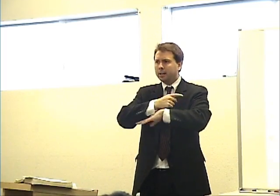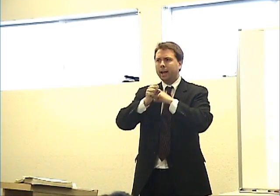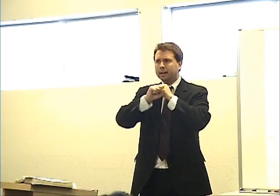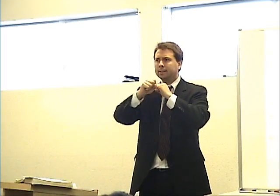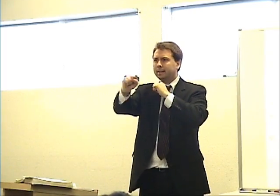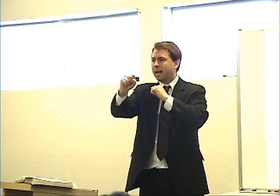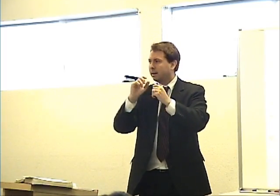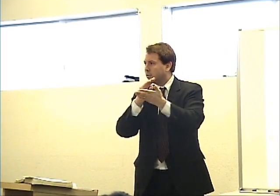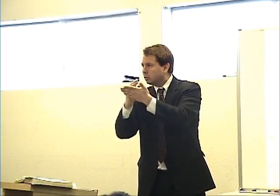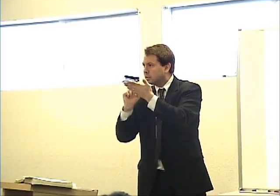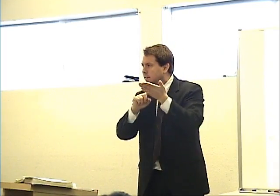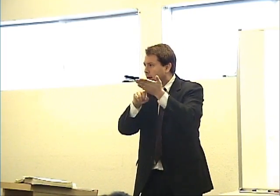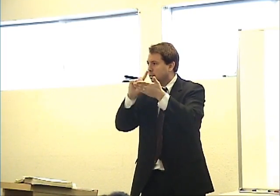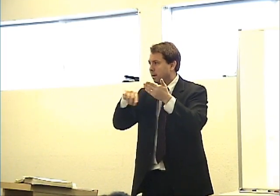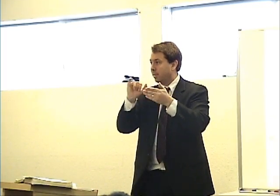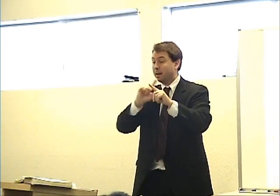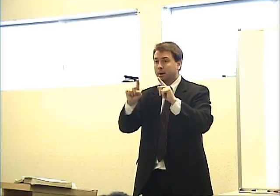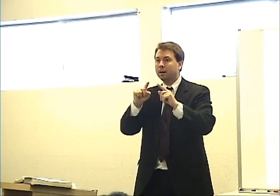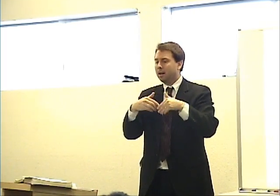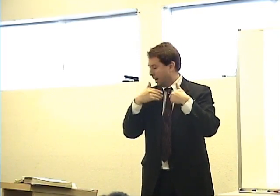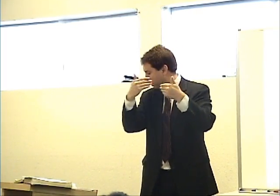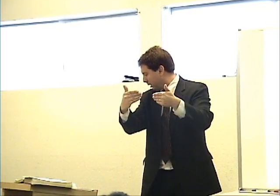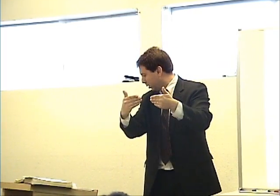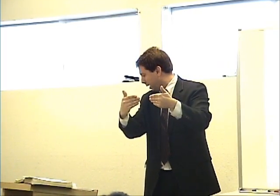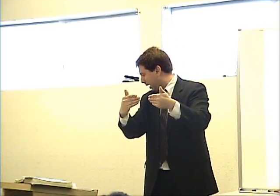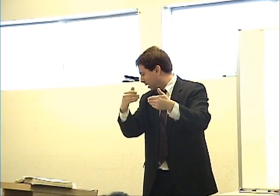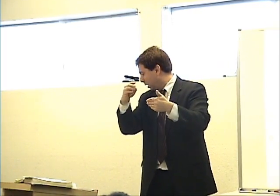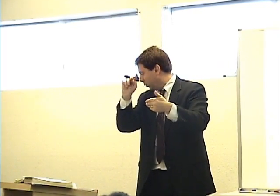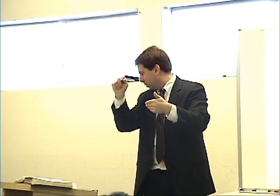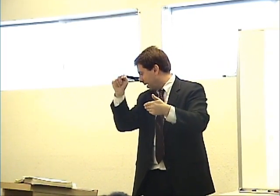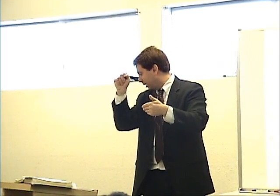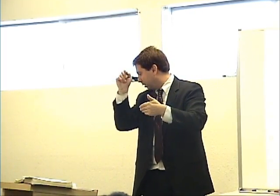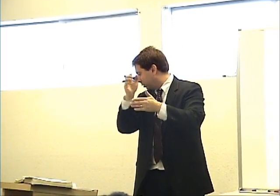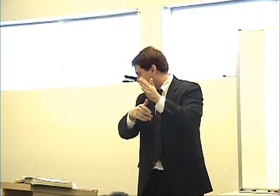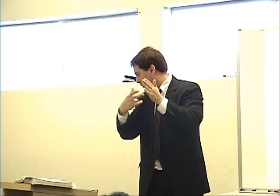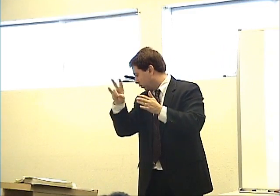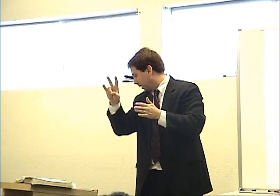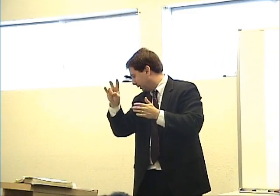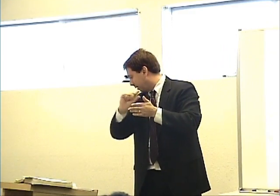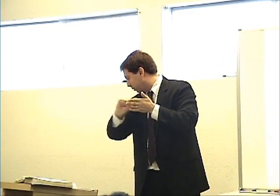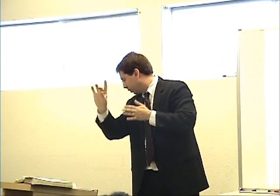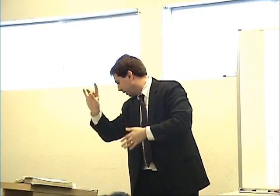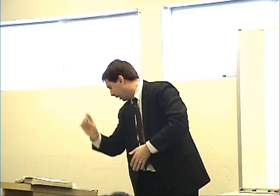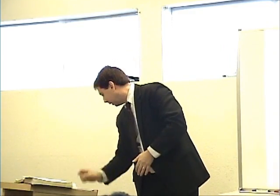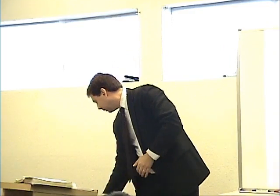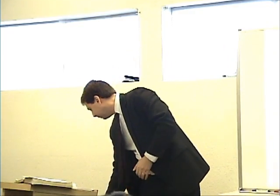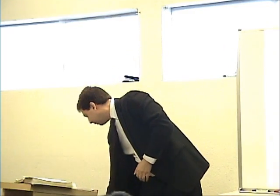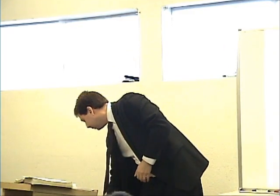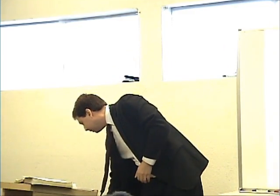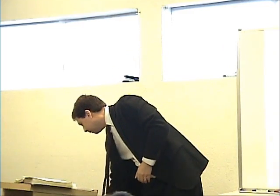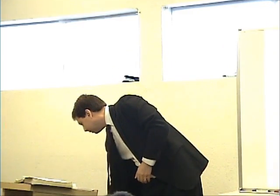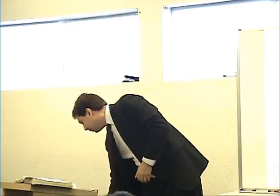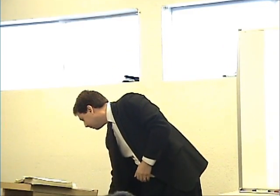day extend and discuss about that, but I want to go ahead with Matthew chapter 27, verse 8.